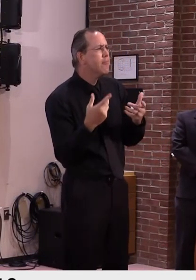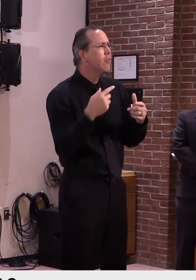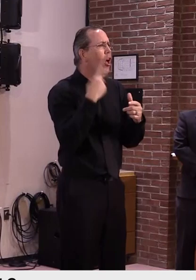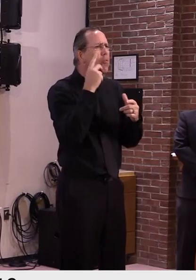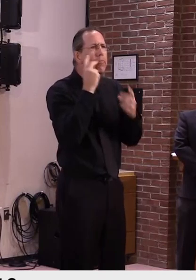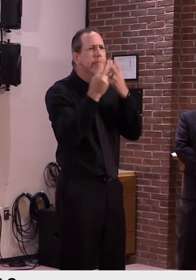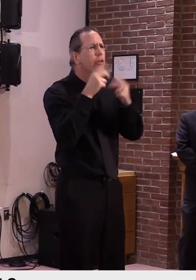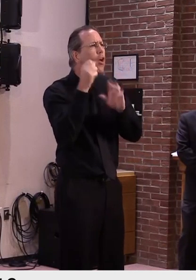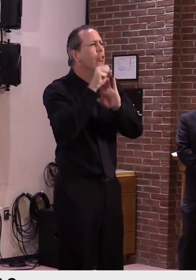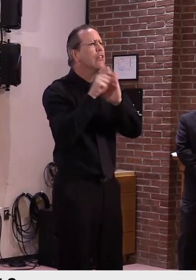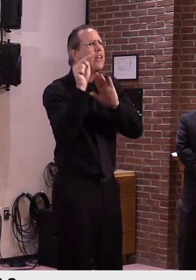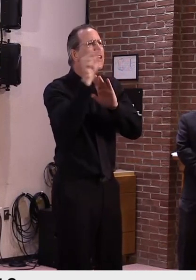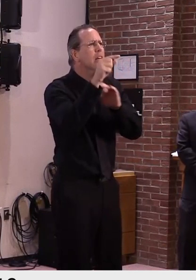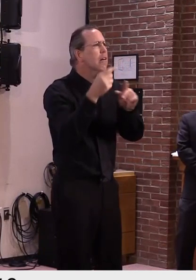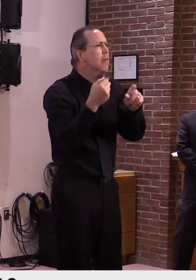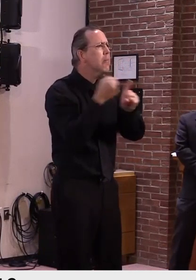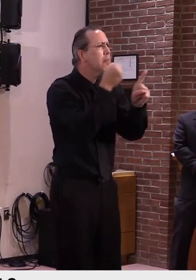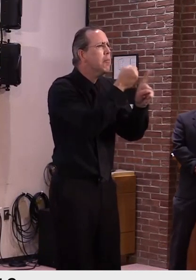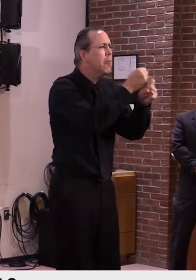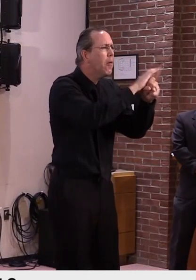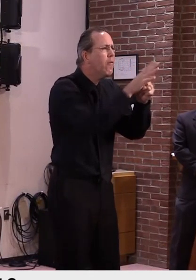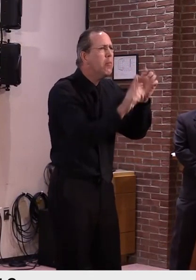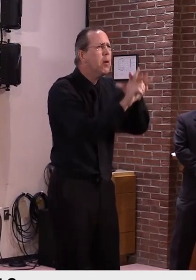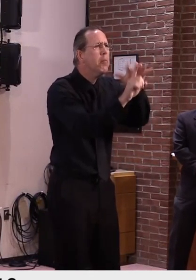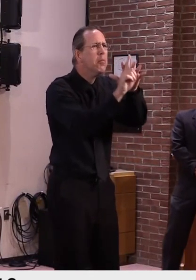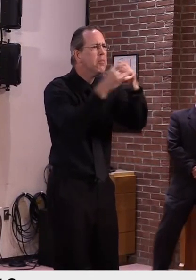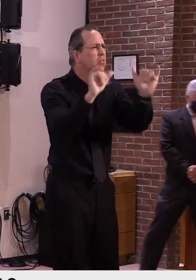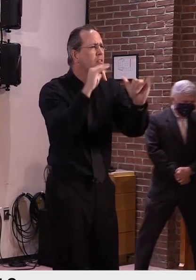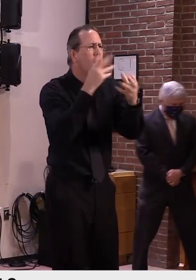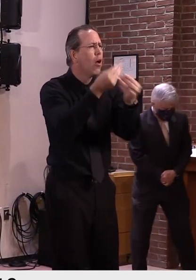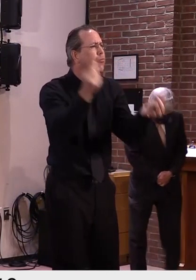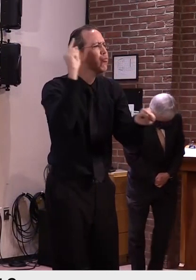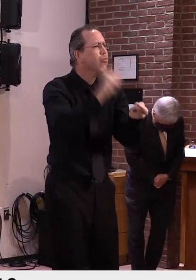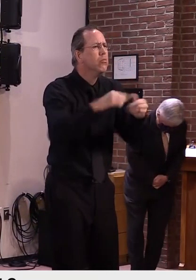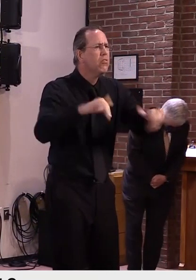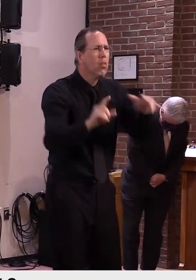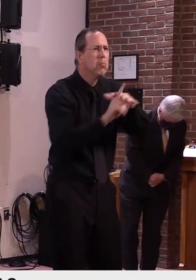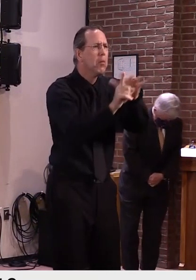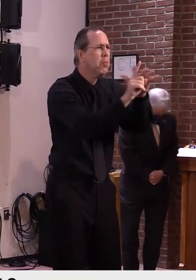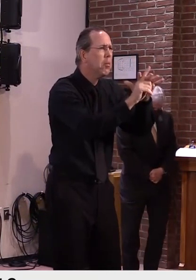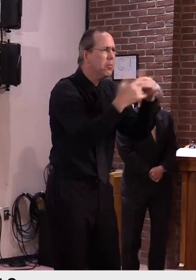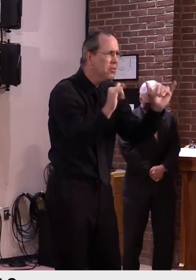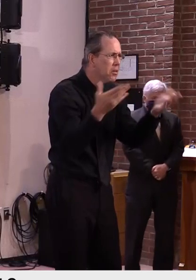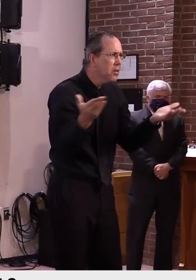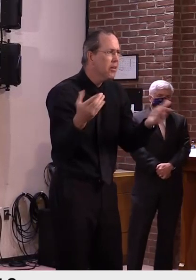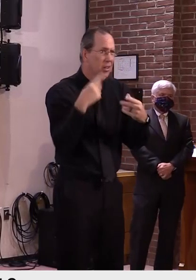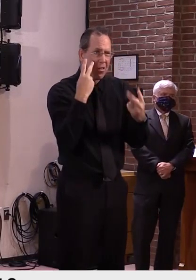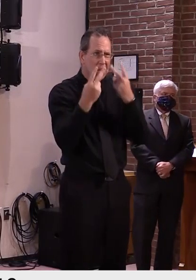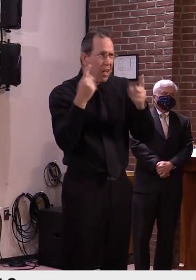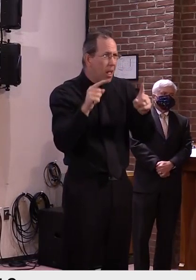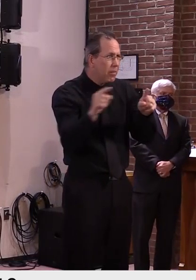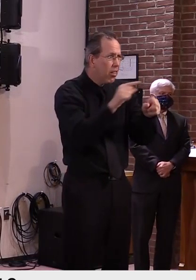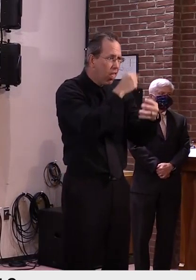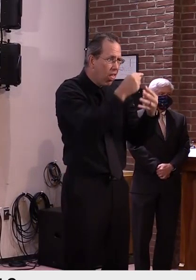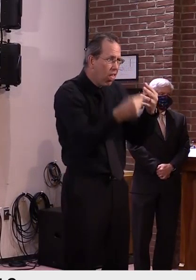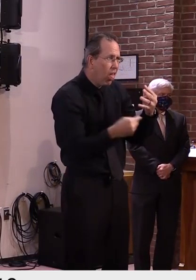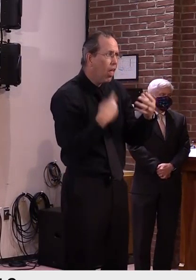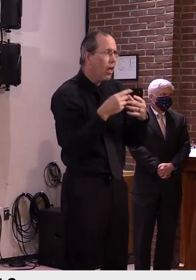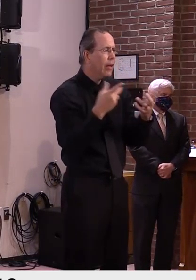the detrimental impact on our economy, creates fear. Fear about your health and the health of your